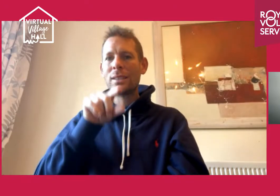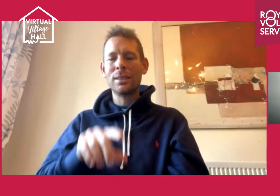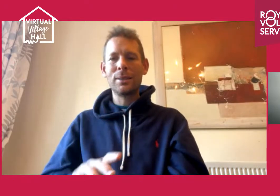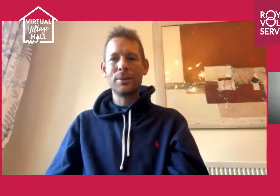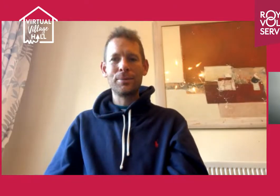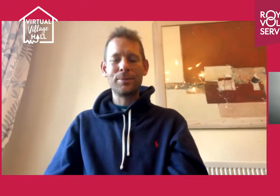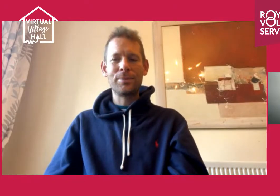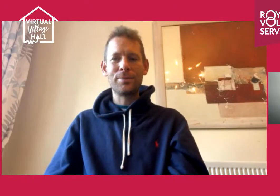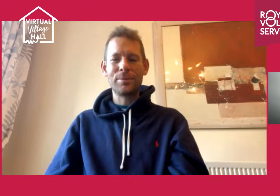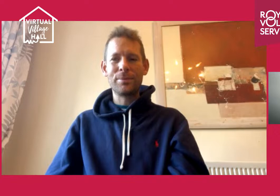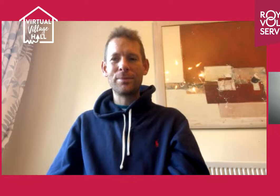chicken.